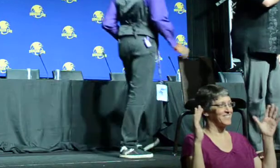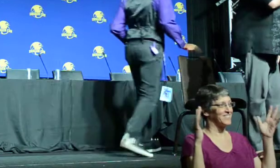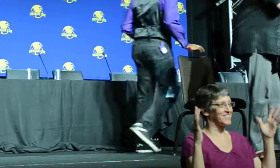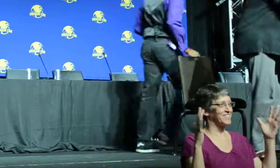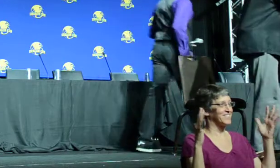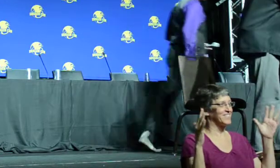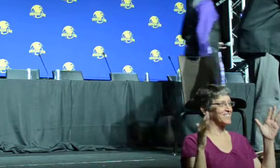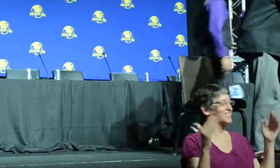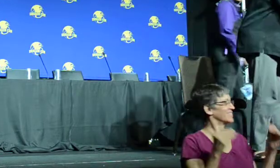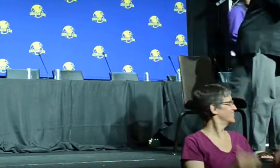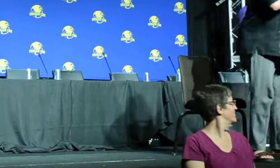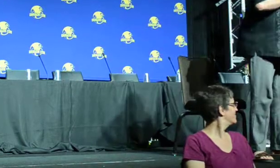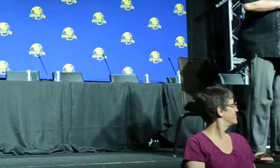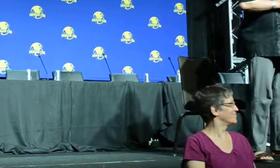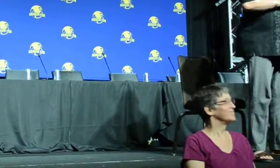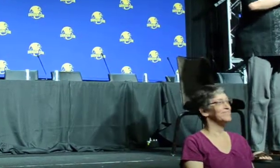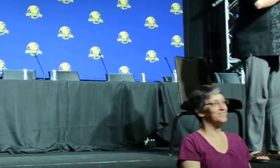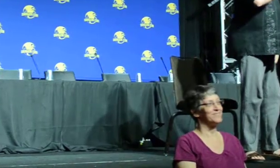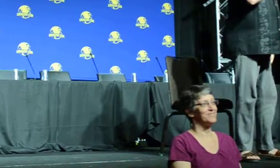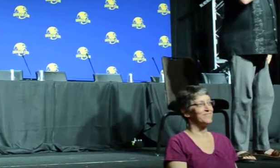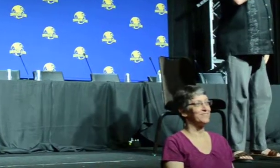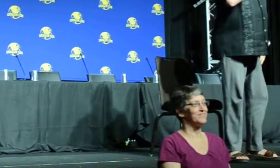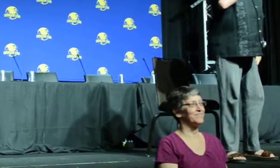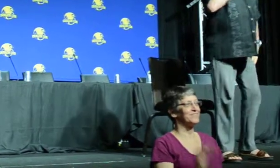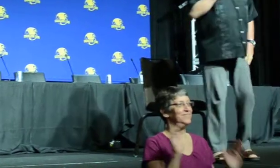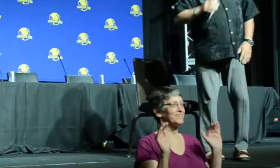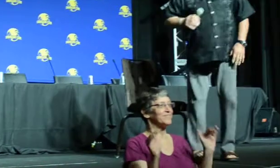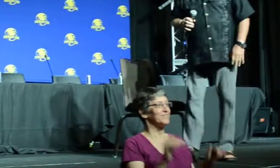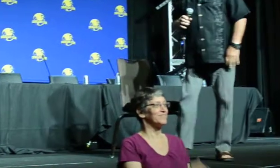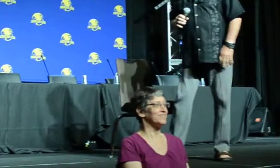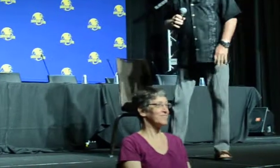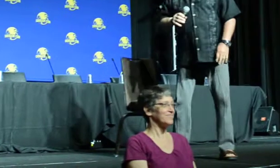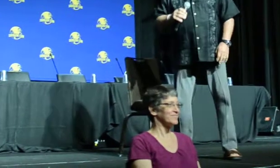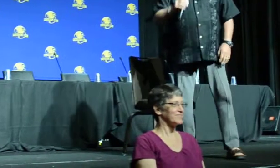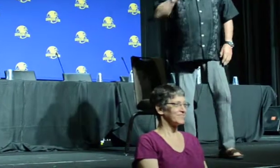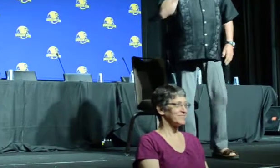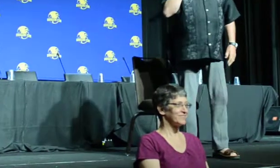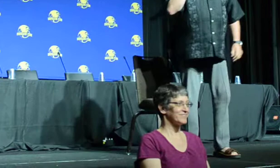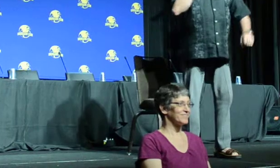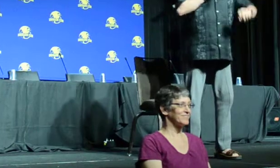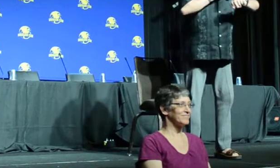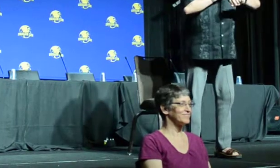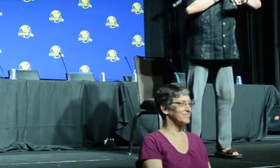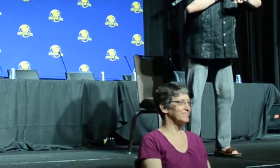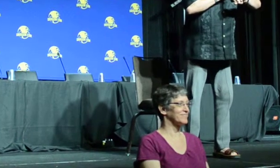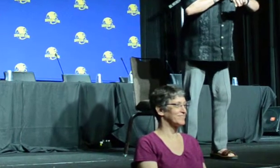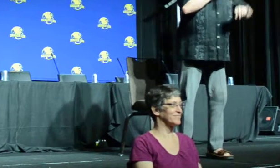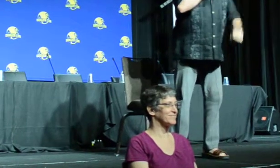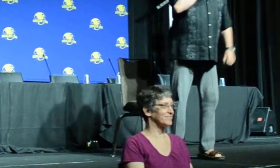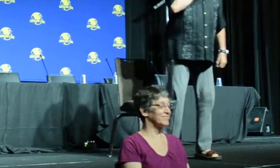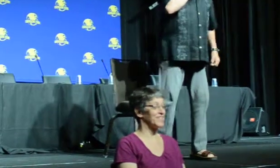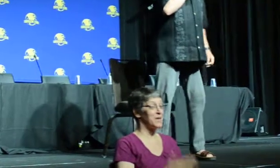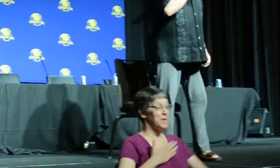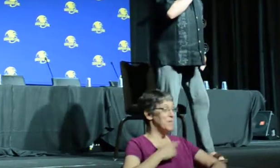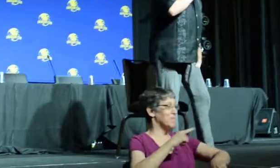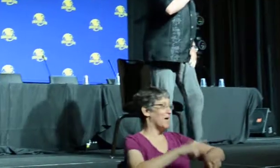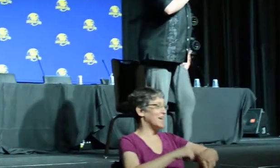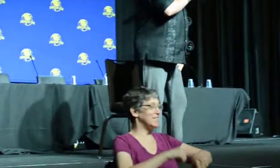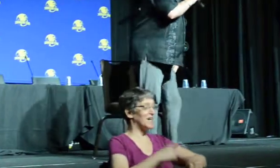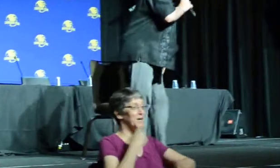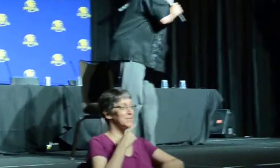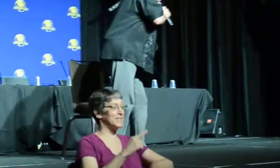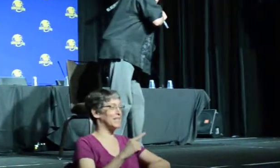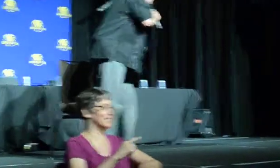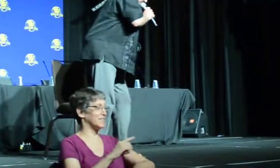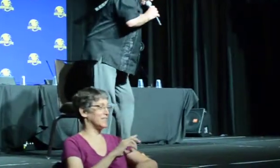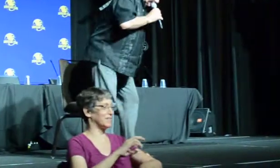Thank you. Thank you so much. Well, my time, it's